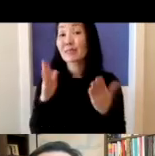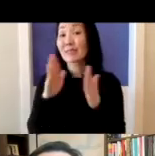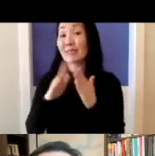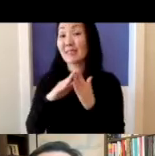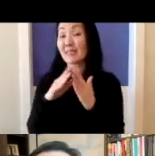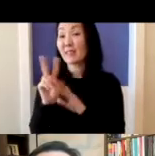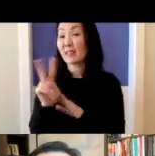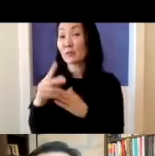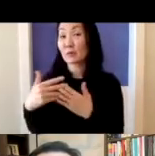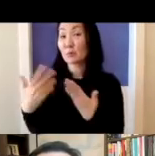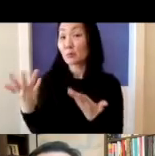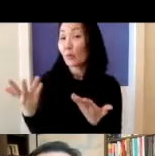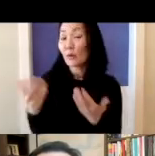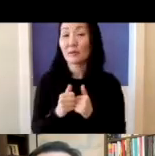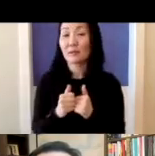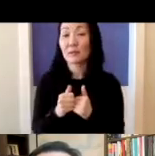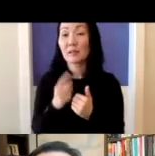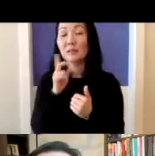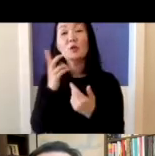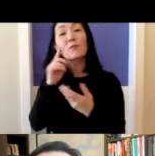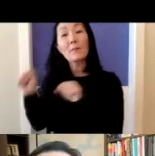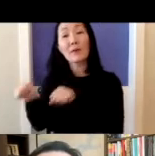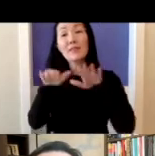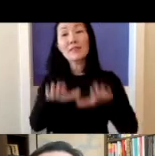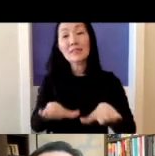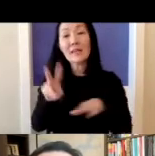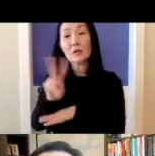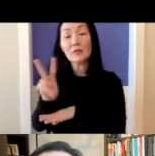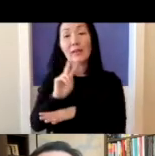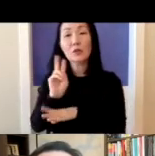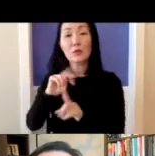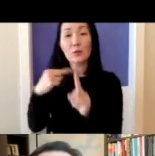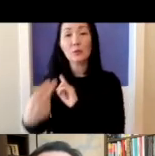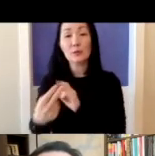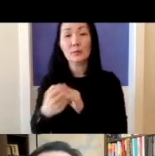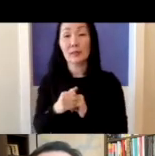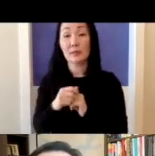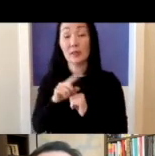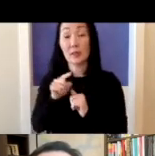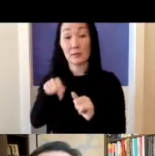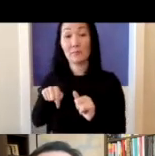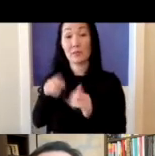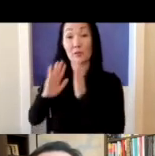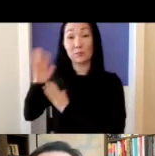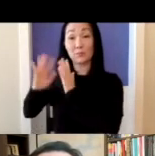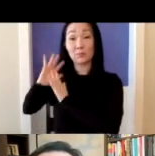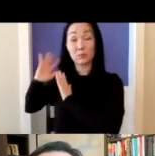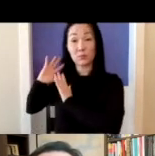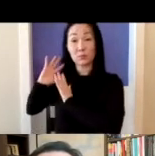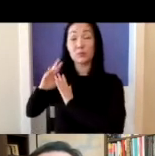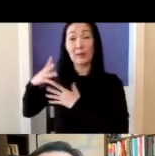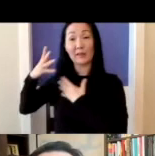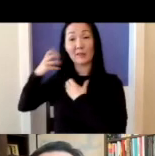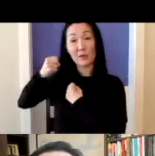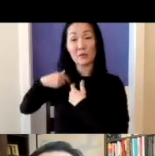from, say, the settler Vancouver perspective, that the drivers of our economy at the start of settler